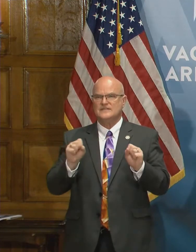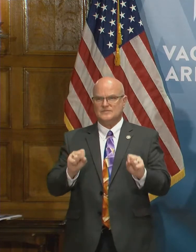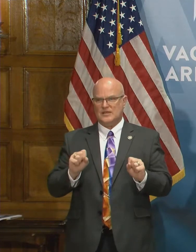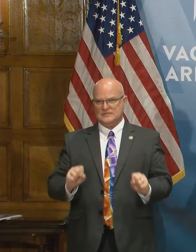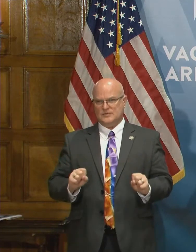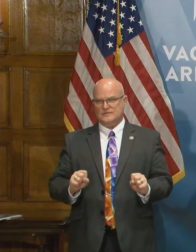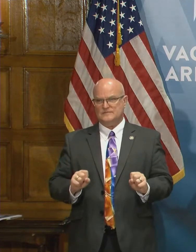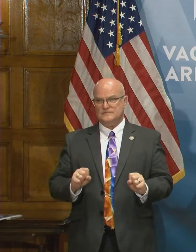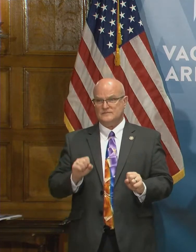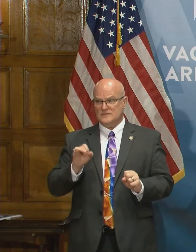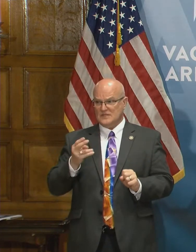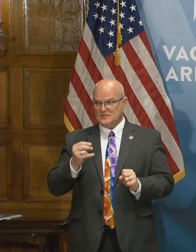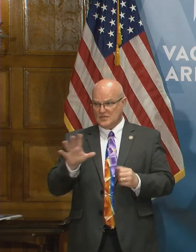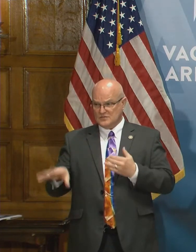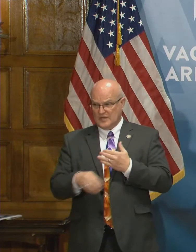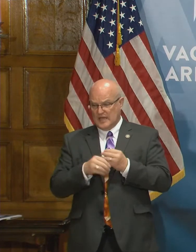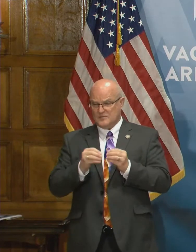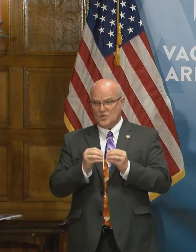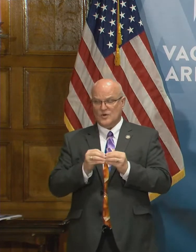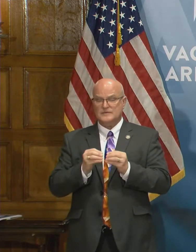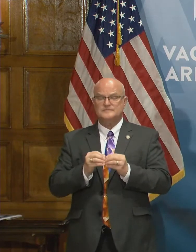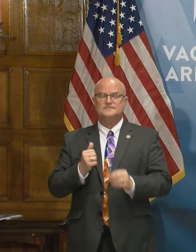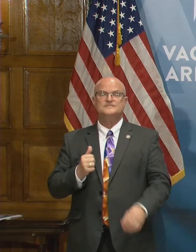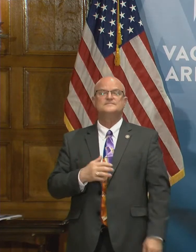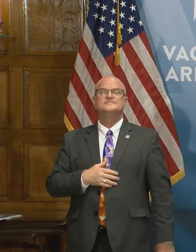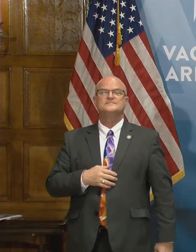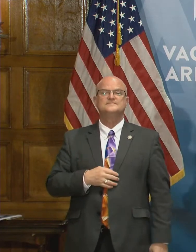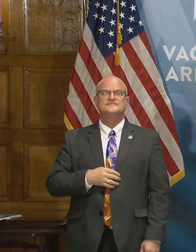can. Johnny, did you want to add on that any?